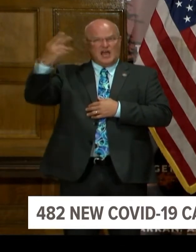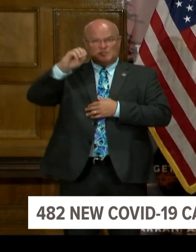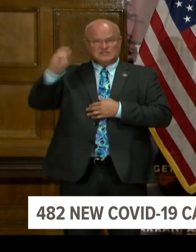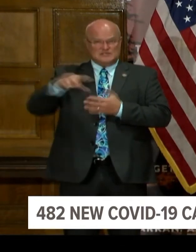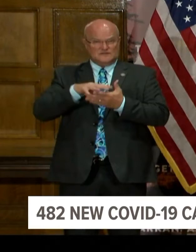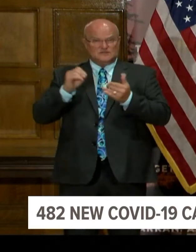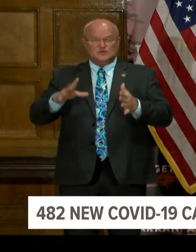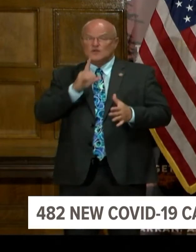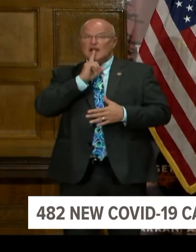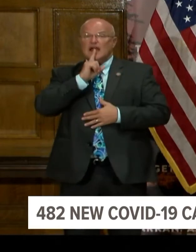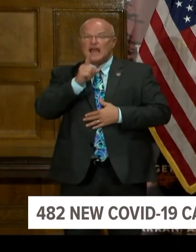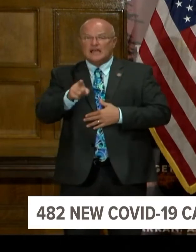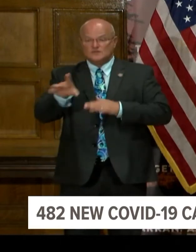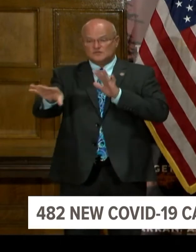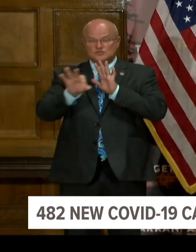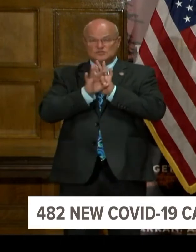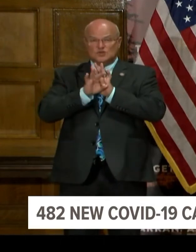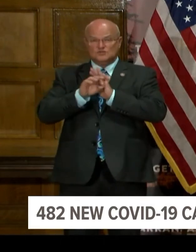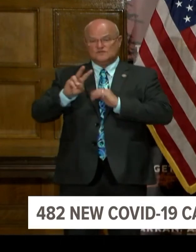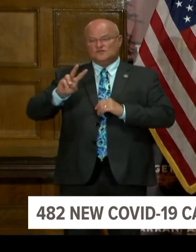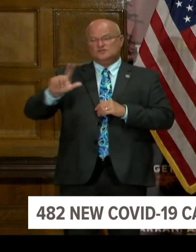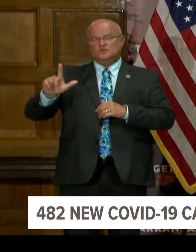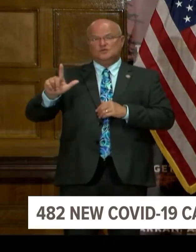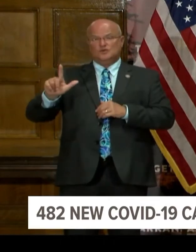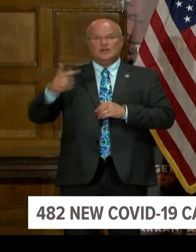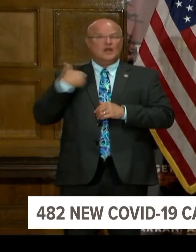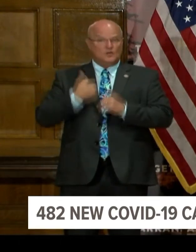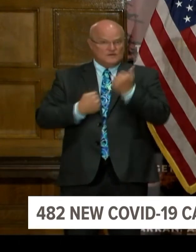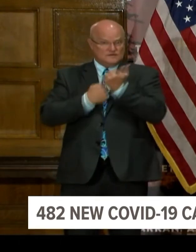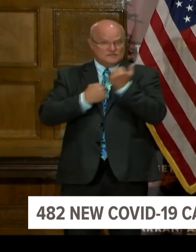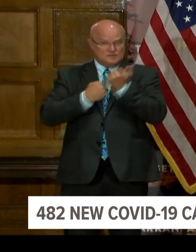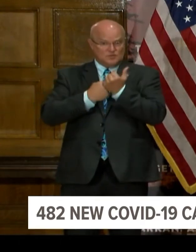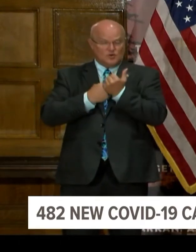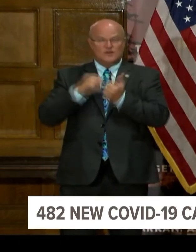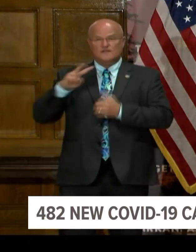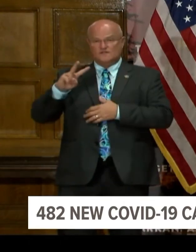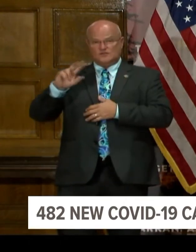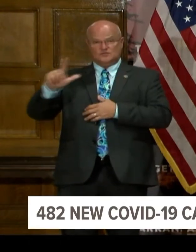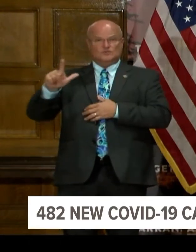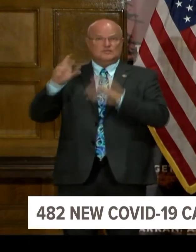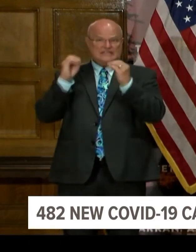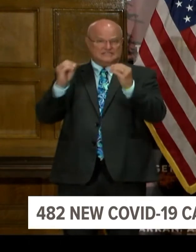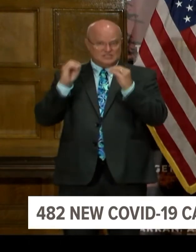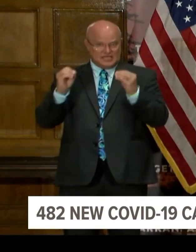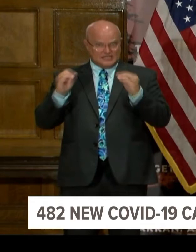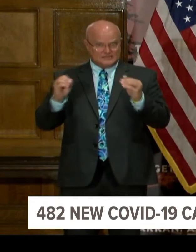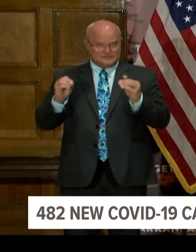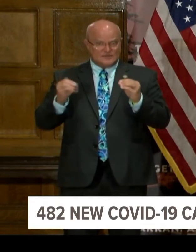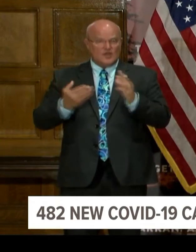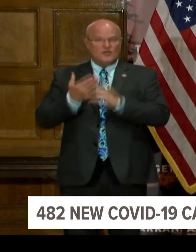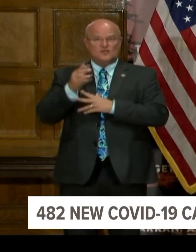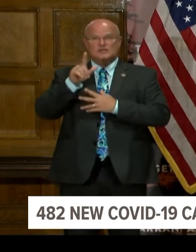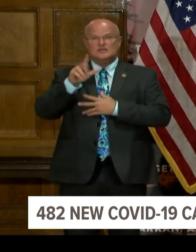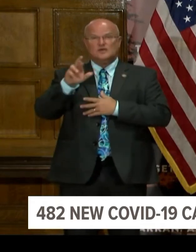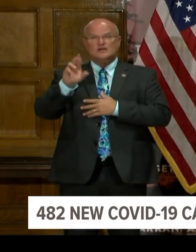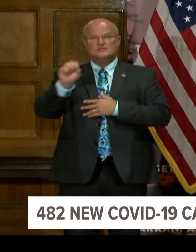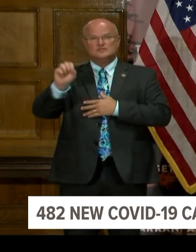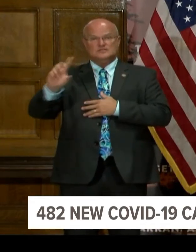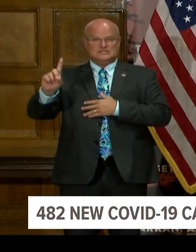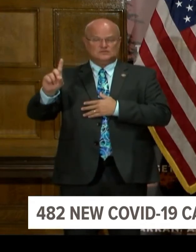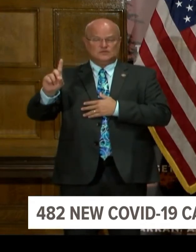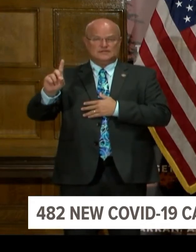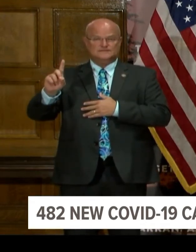of students actually chose virtual, and we have supported the virtual education through our Little Rock School